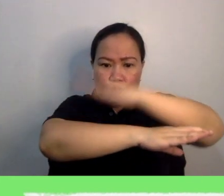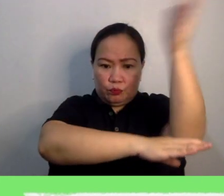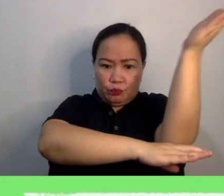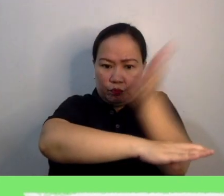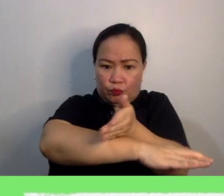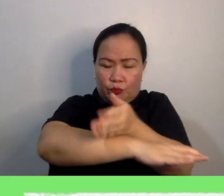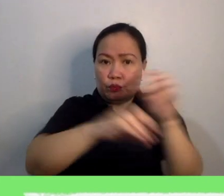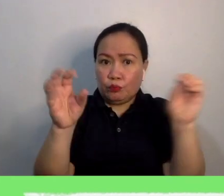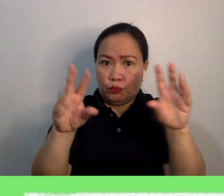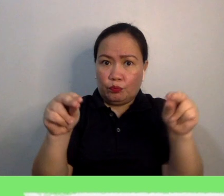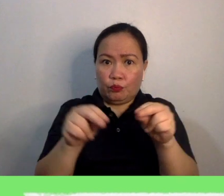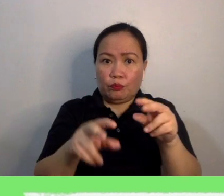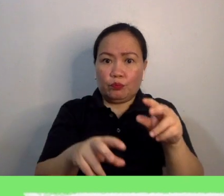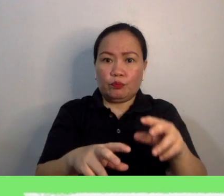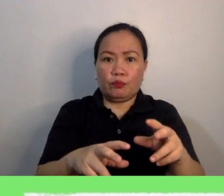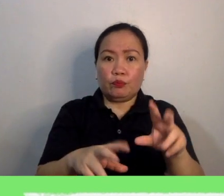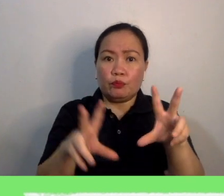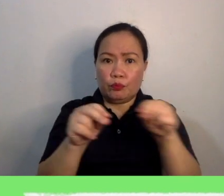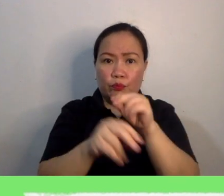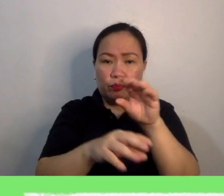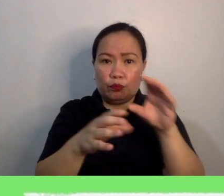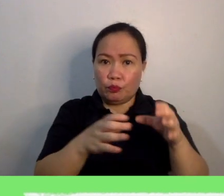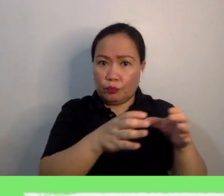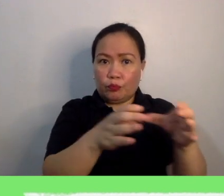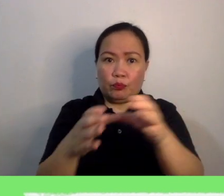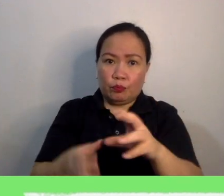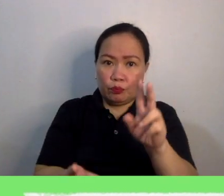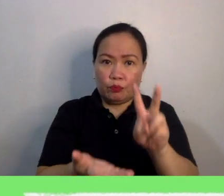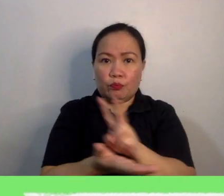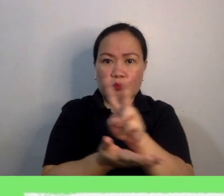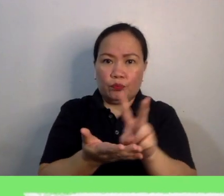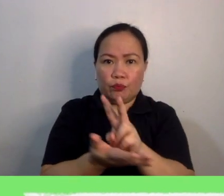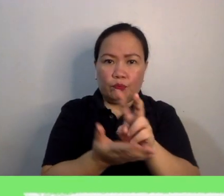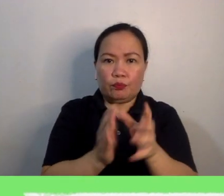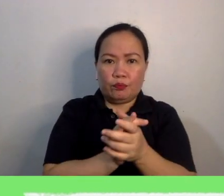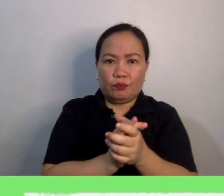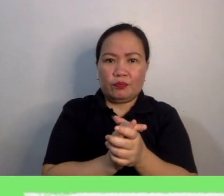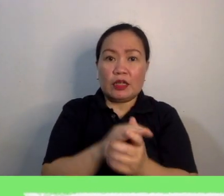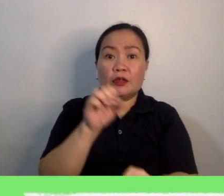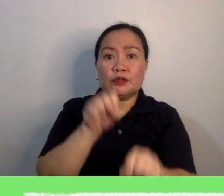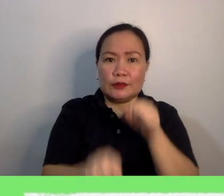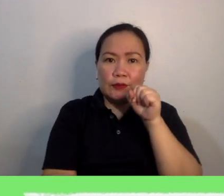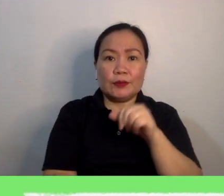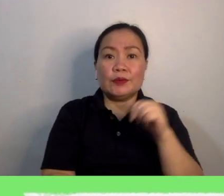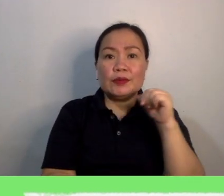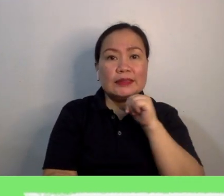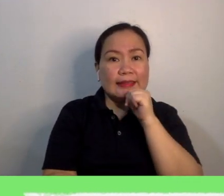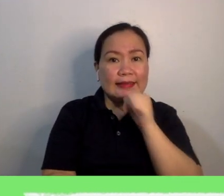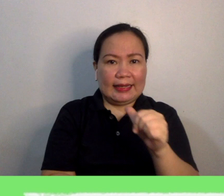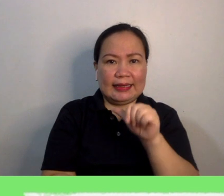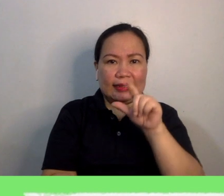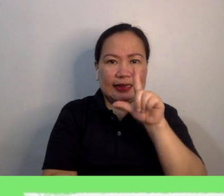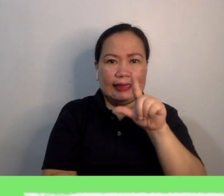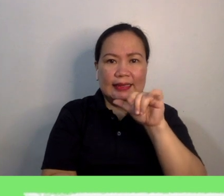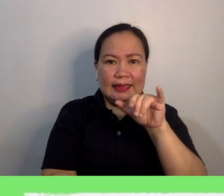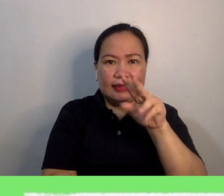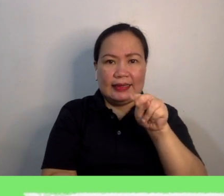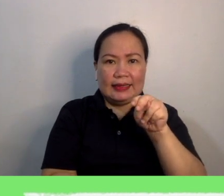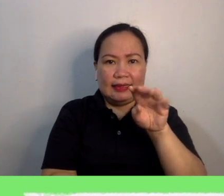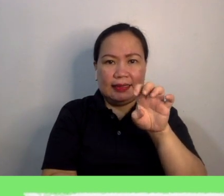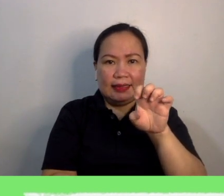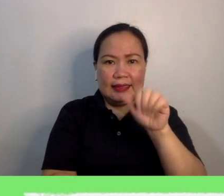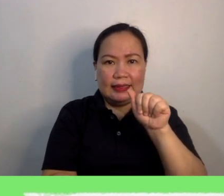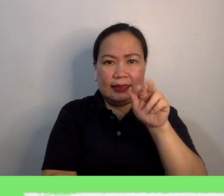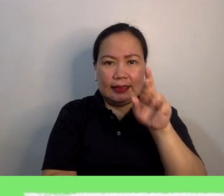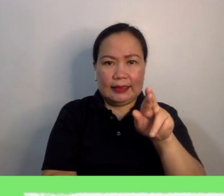supplementary angles lang sila pero hindi sila linear pair. So, ito po yung concept ng linear pair na